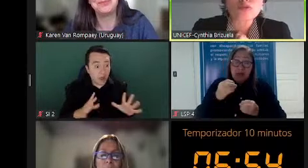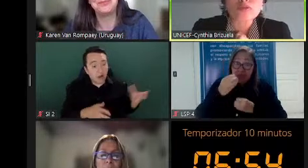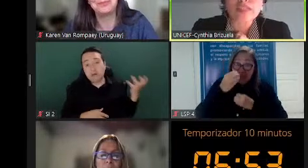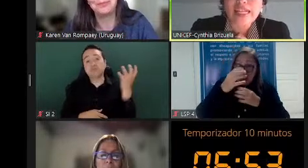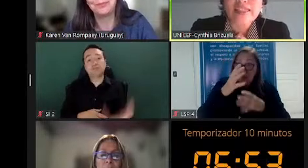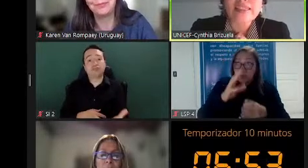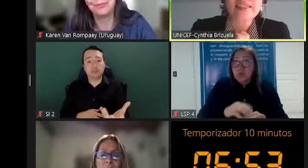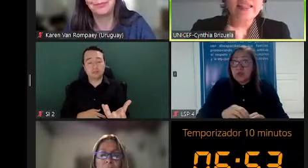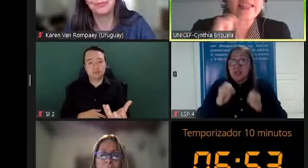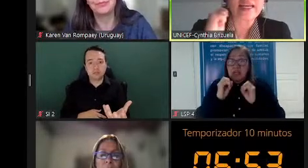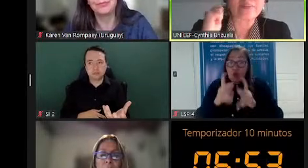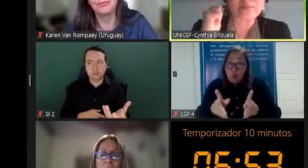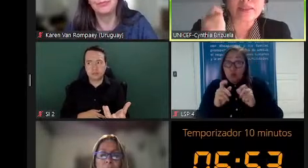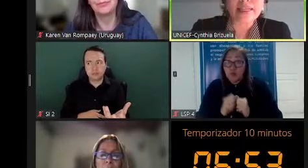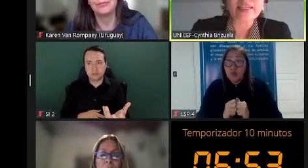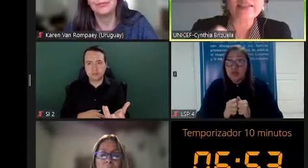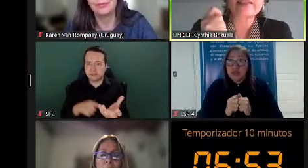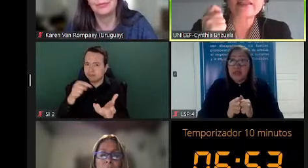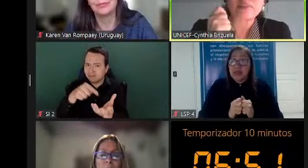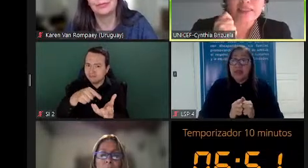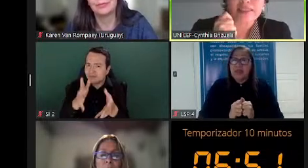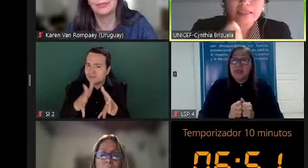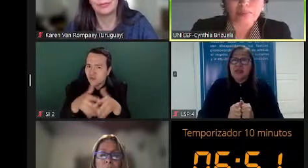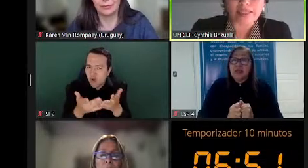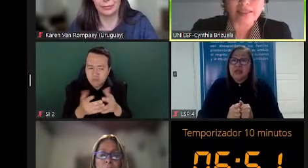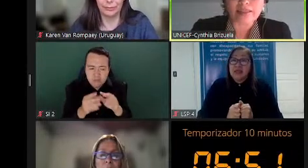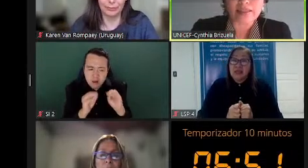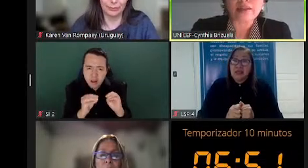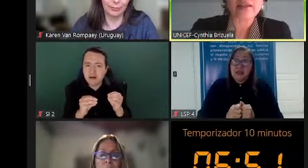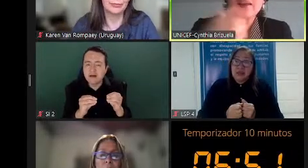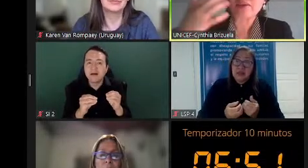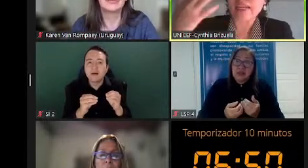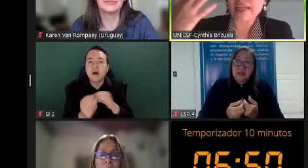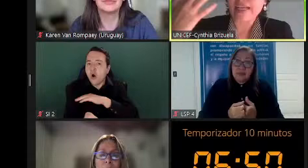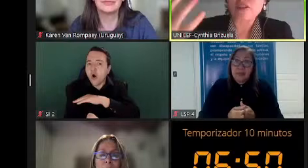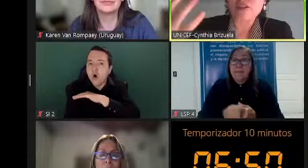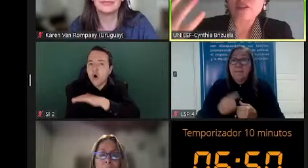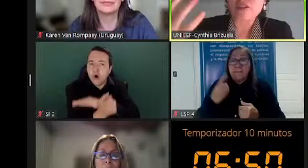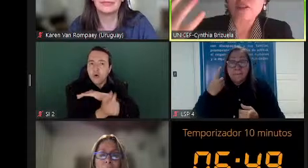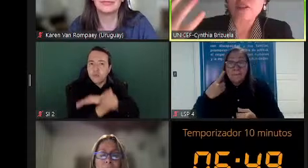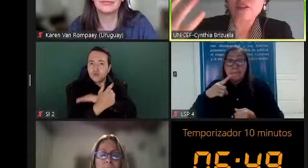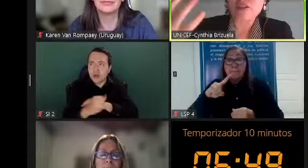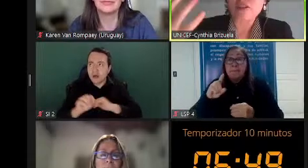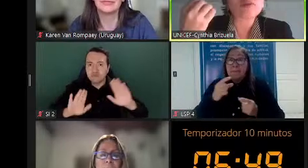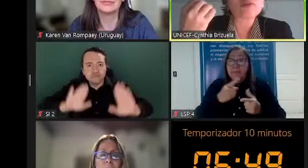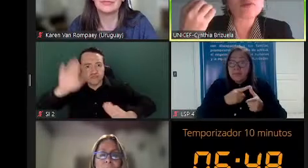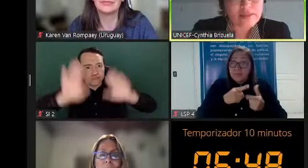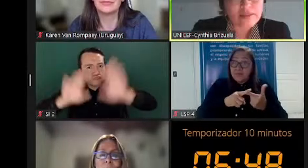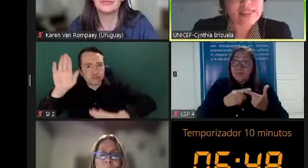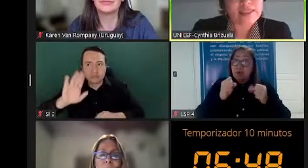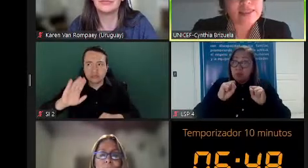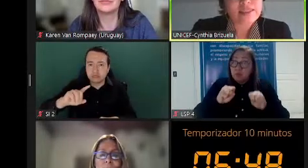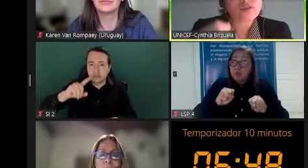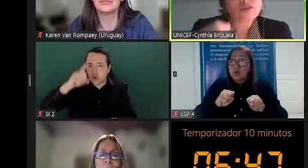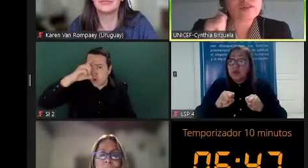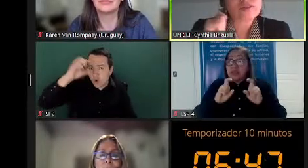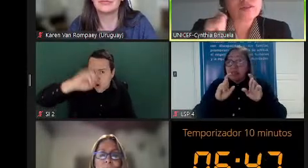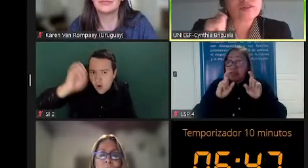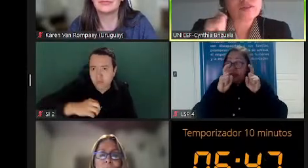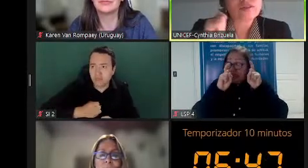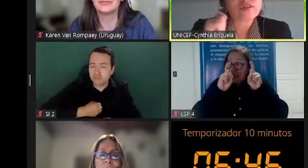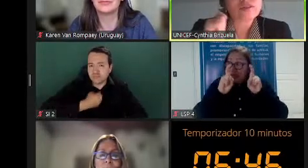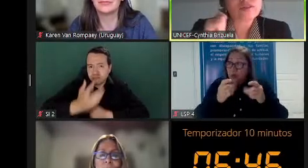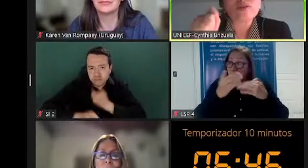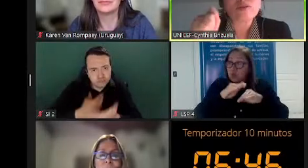requires to equal the opportunities of learning and participating and for these we say that